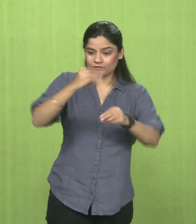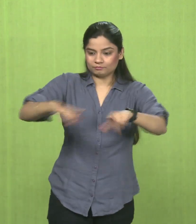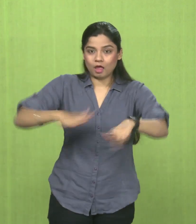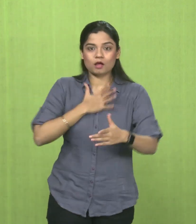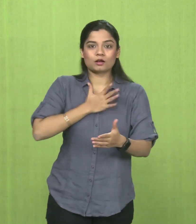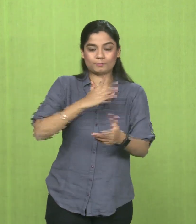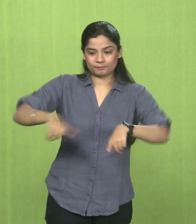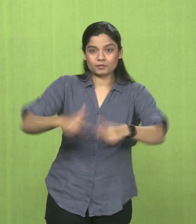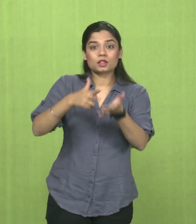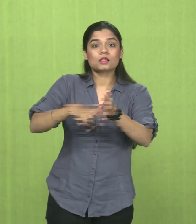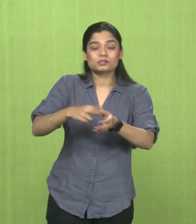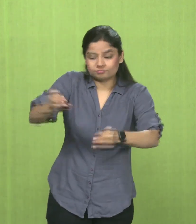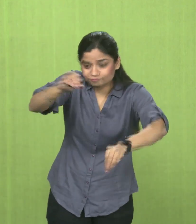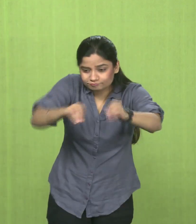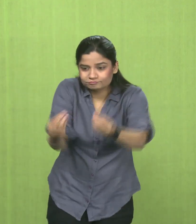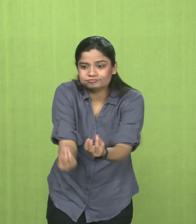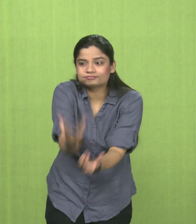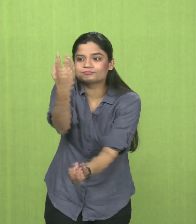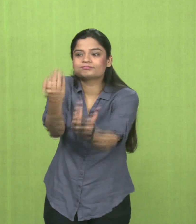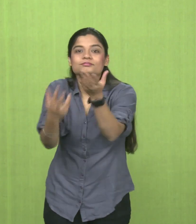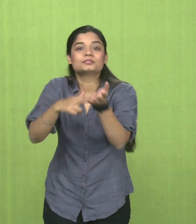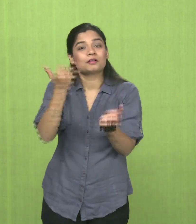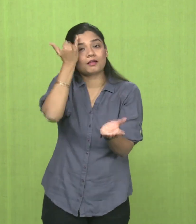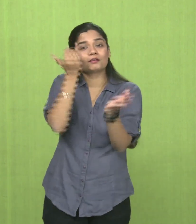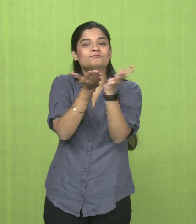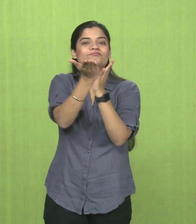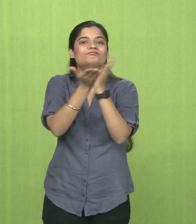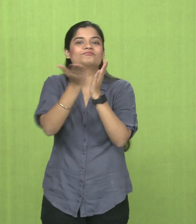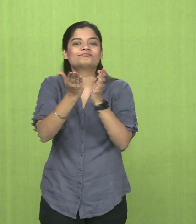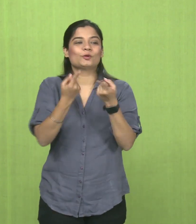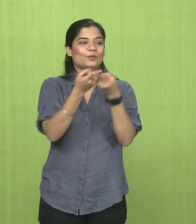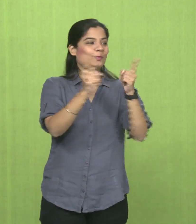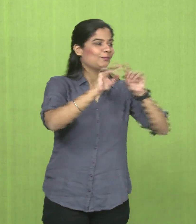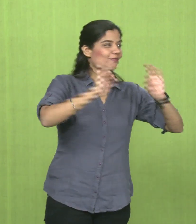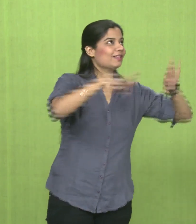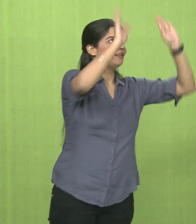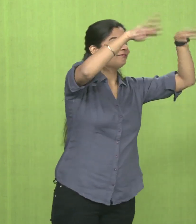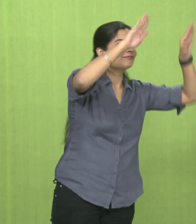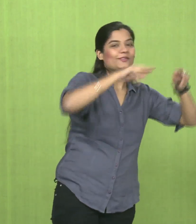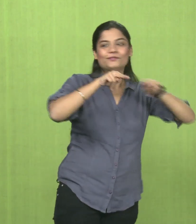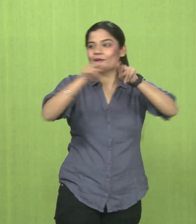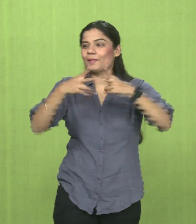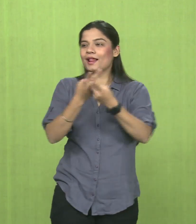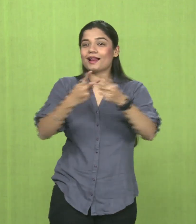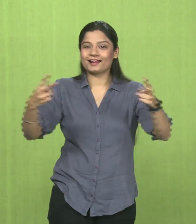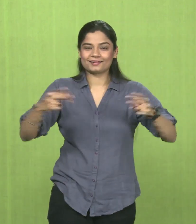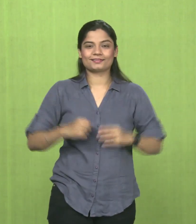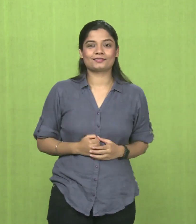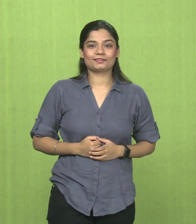the house because there's space for her to even grow her own food. Because the house is